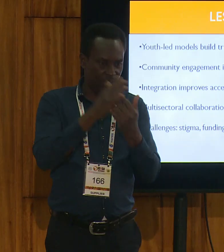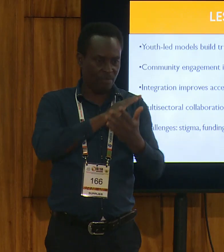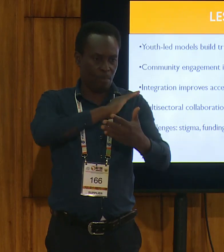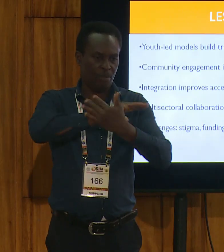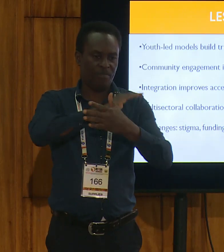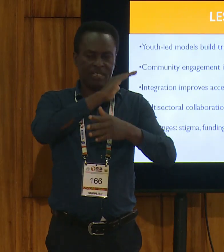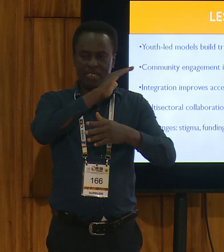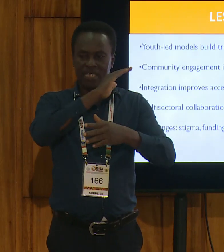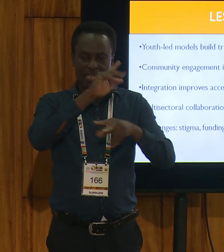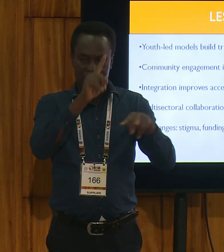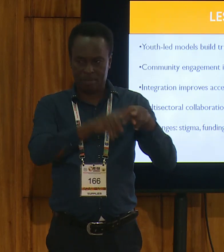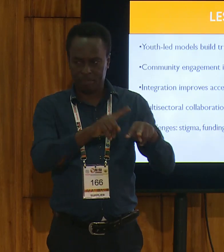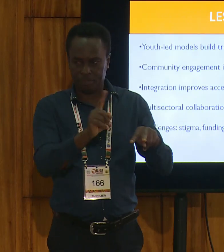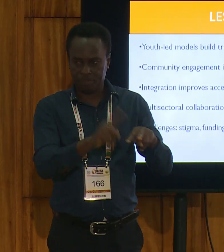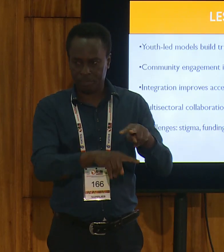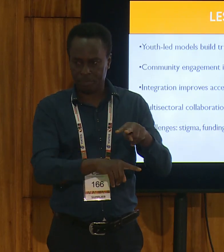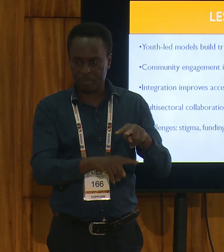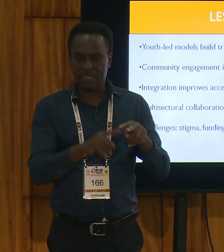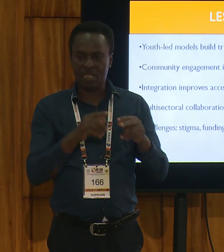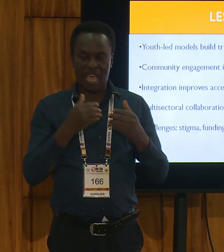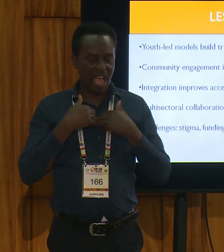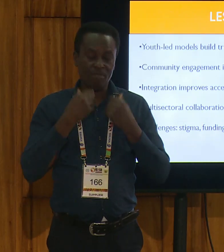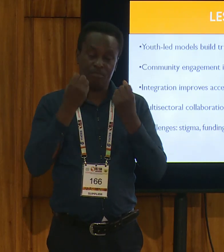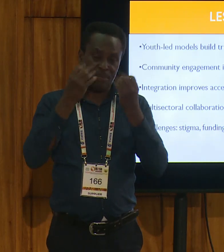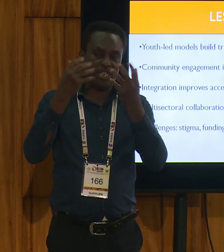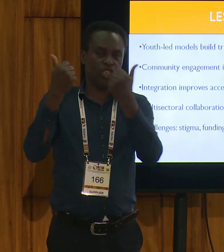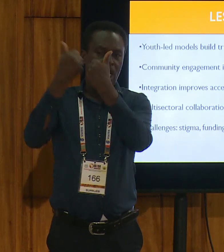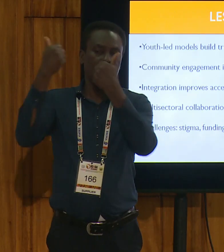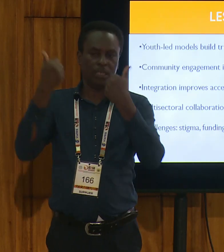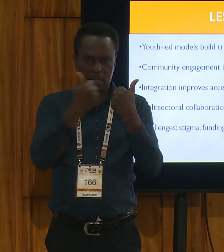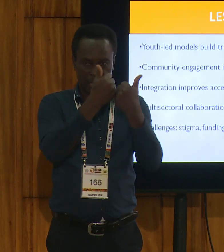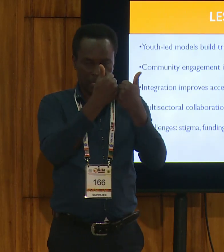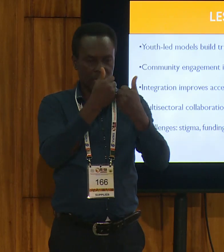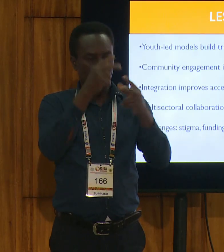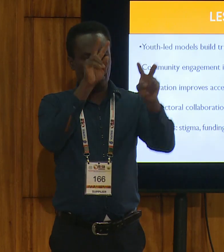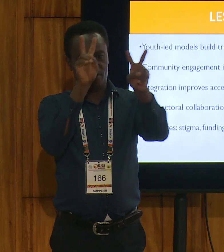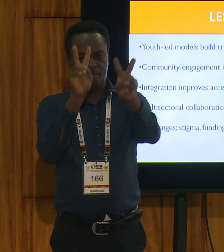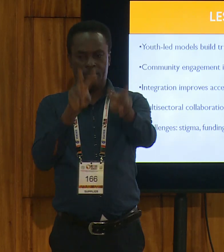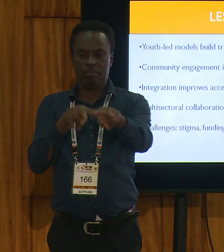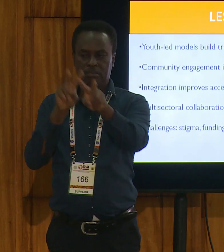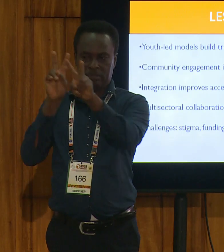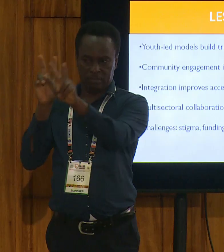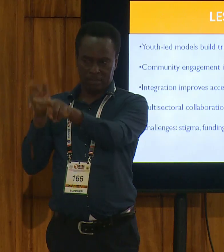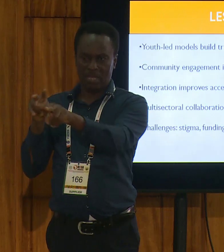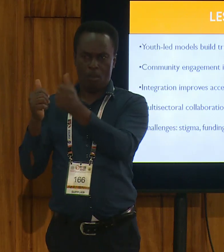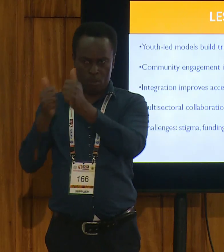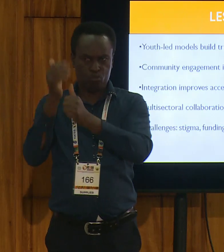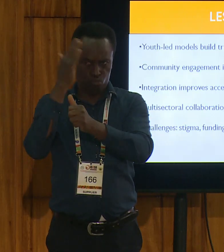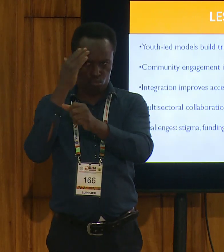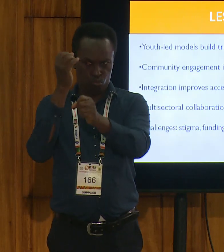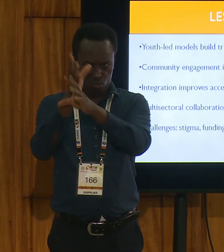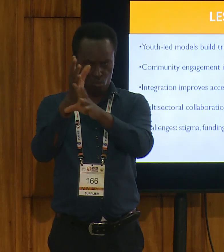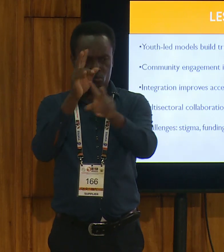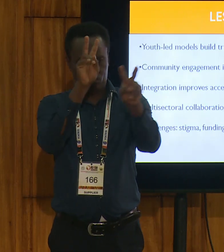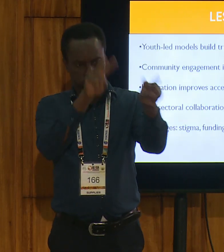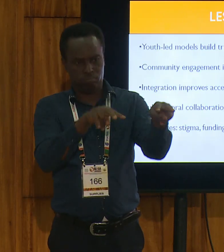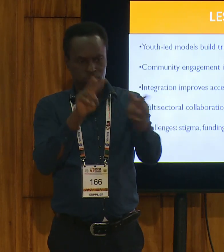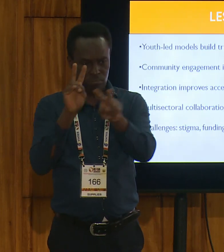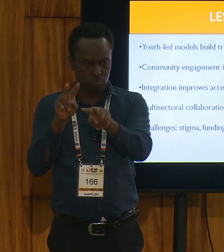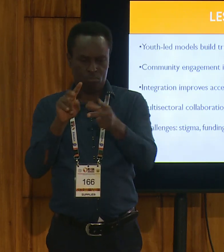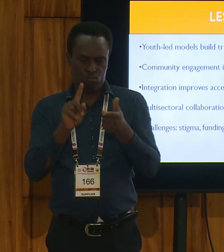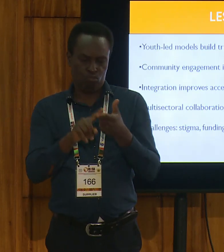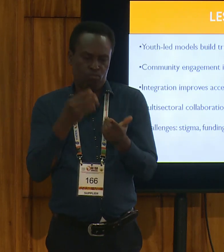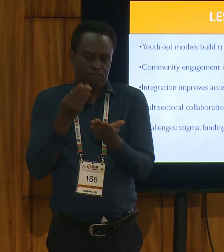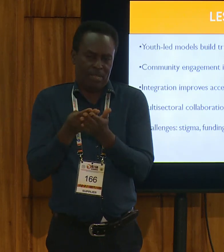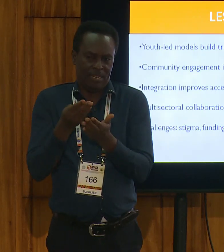HIV. But we have very huge challenges. That's the stigma that most of us here would know, and then funding.